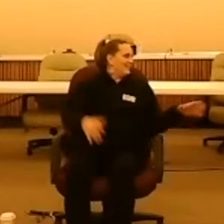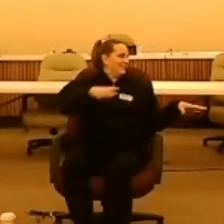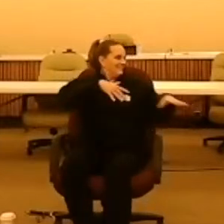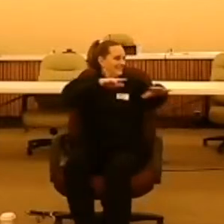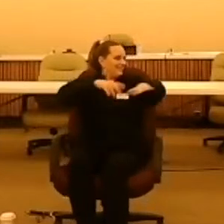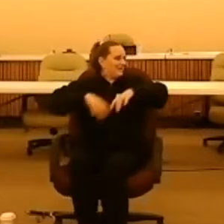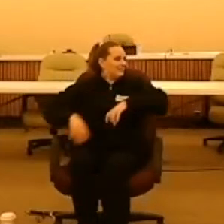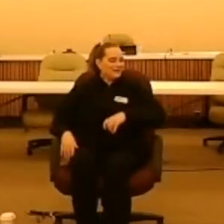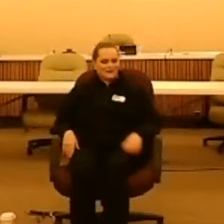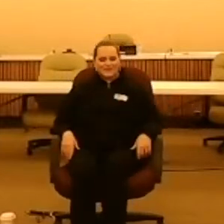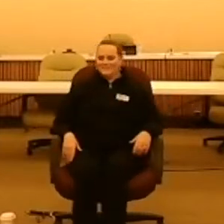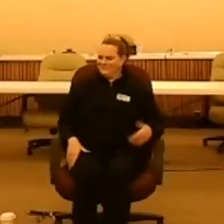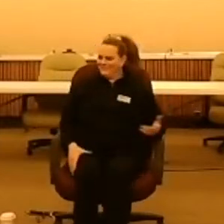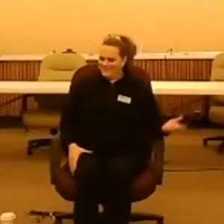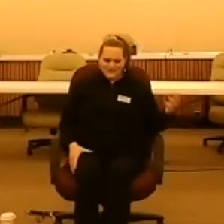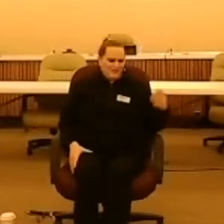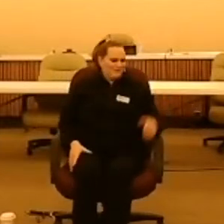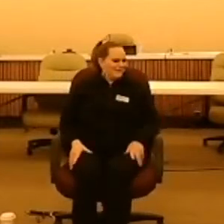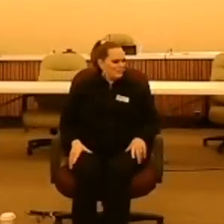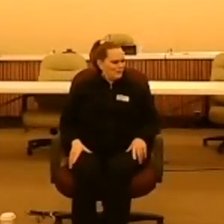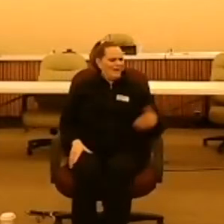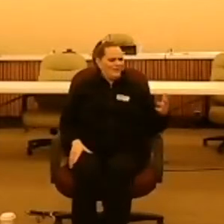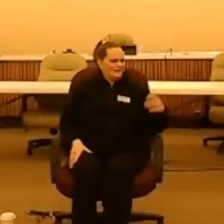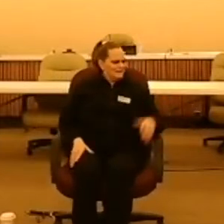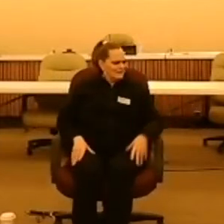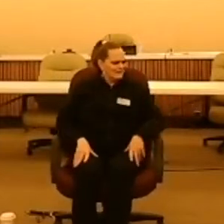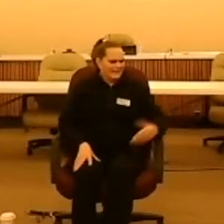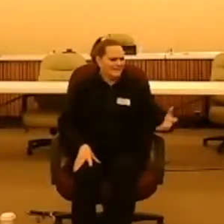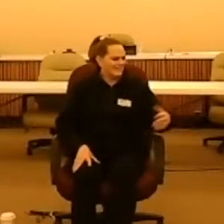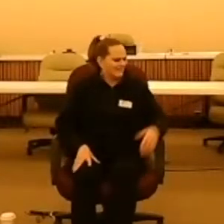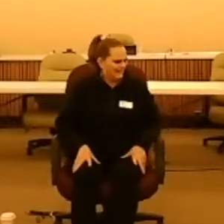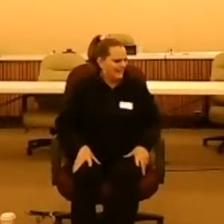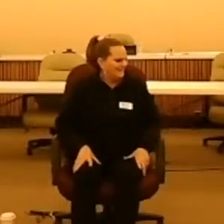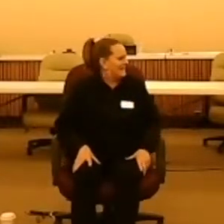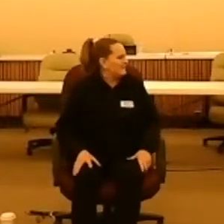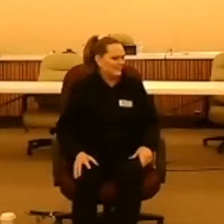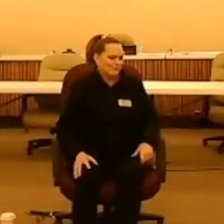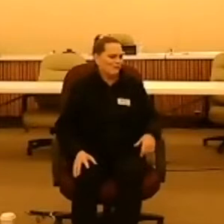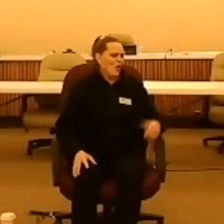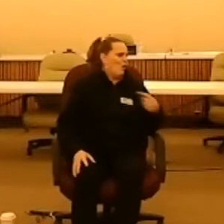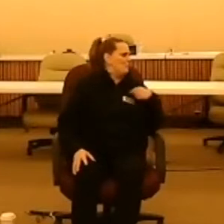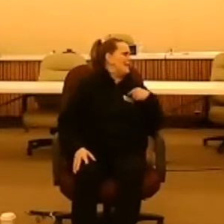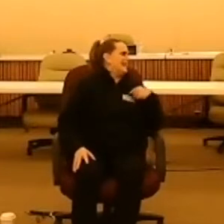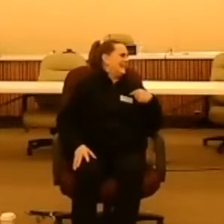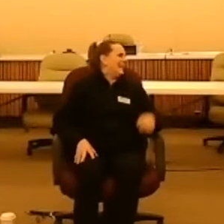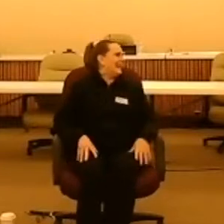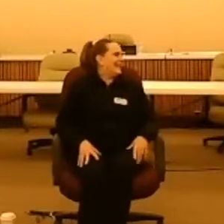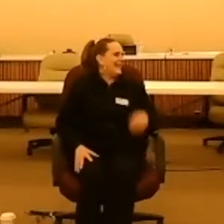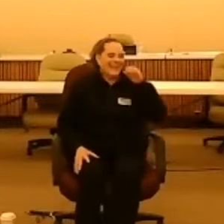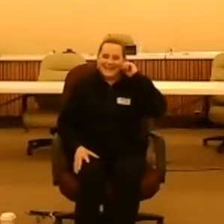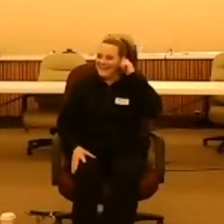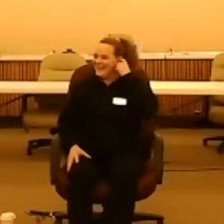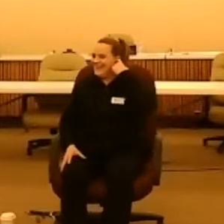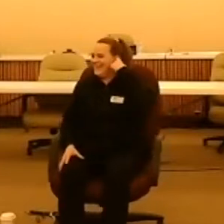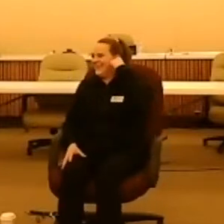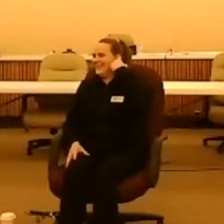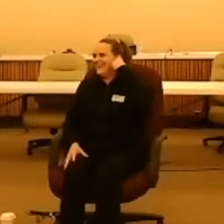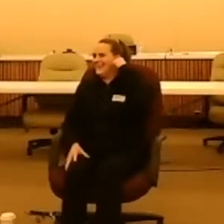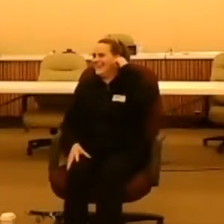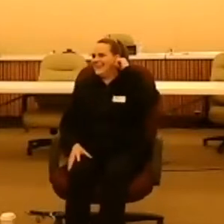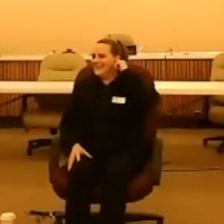on the bigger whatever. People were like, wow, kids, and I'm like, no, man.